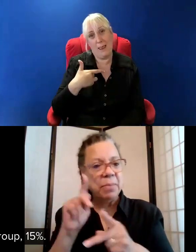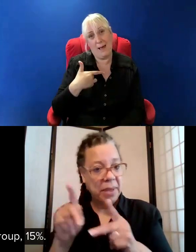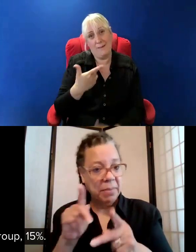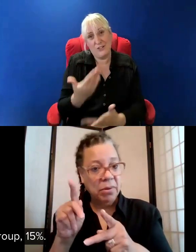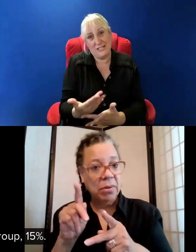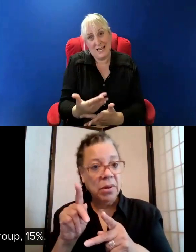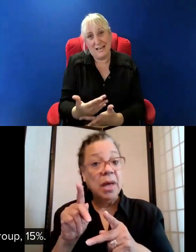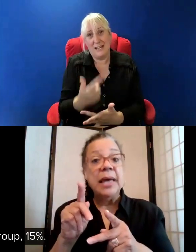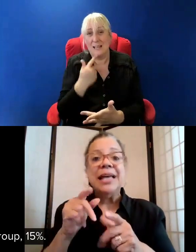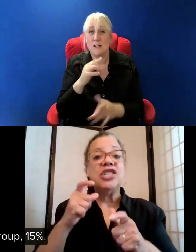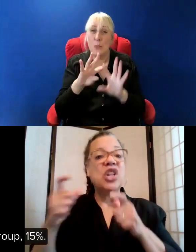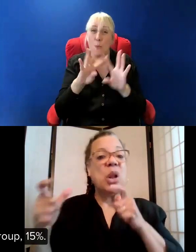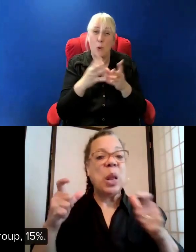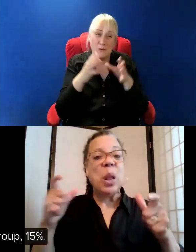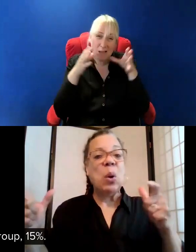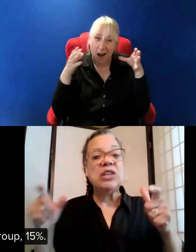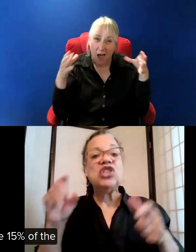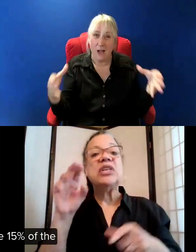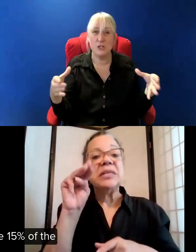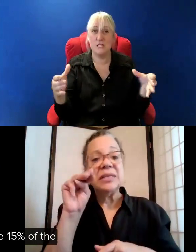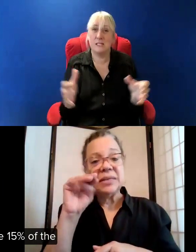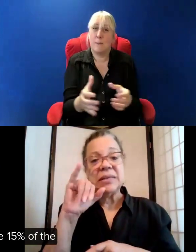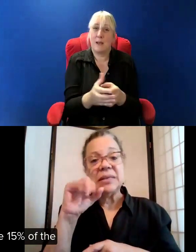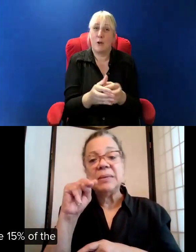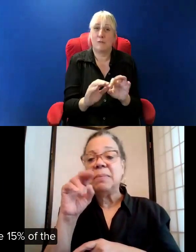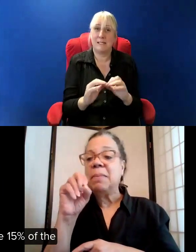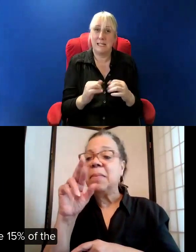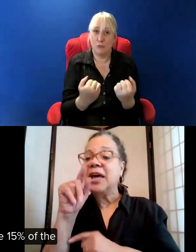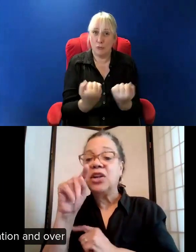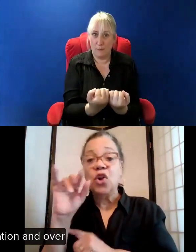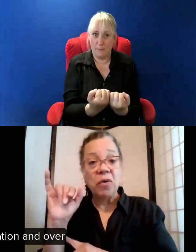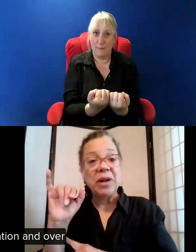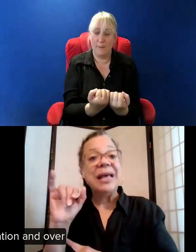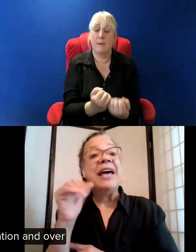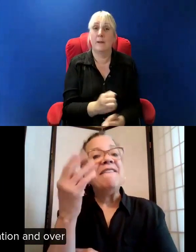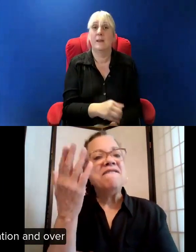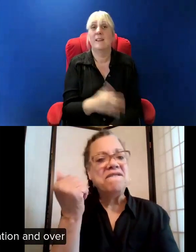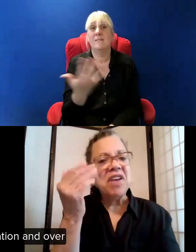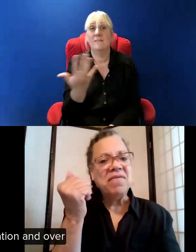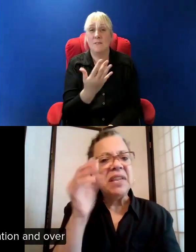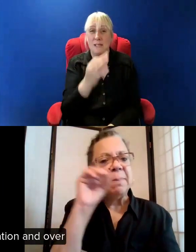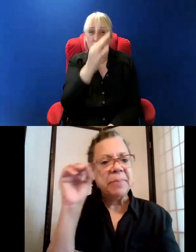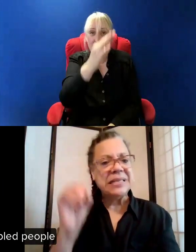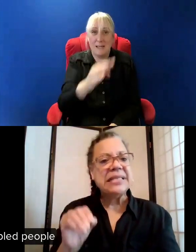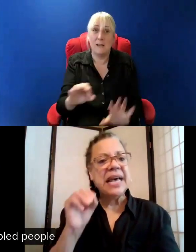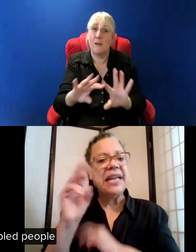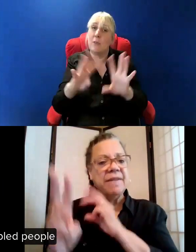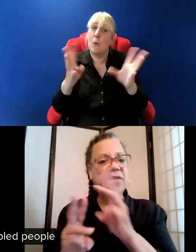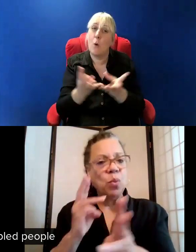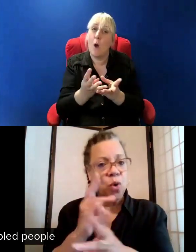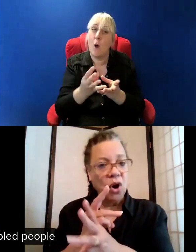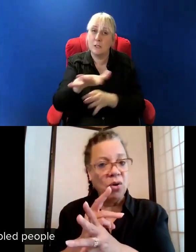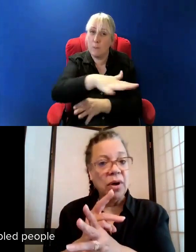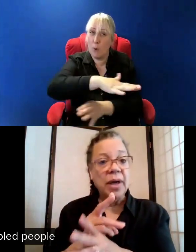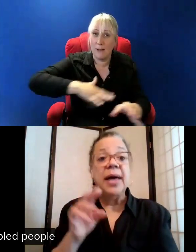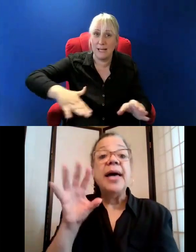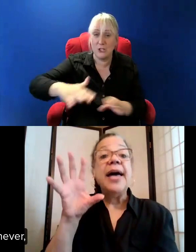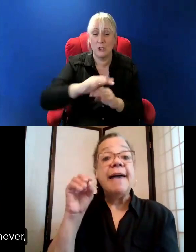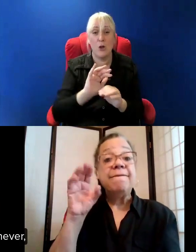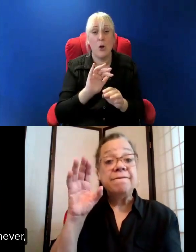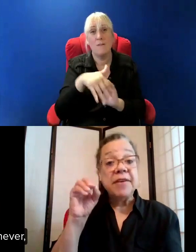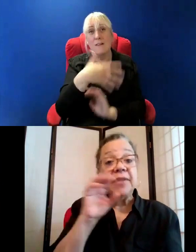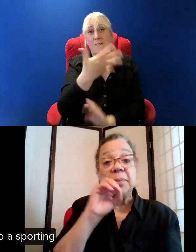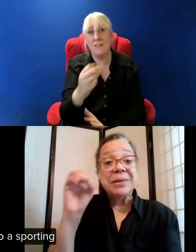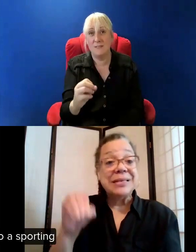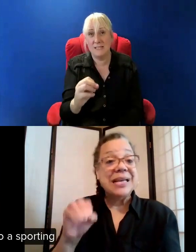largest minority group. 15%, so that we're 15% of the world's population, and over 50% of disabled people